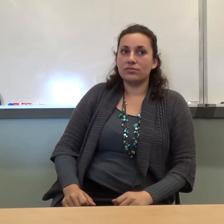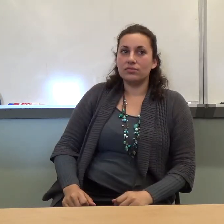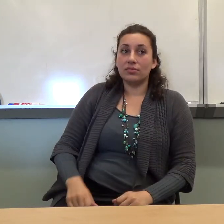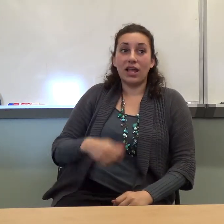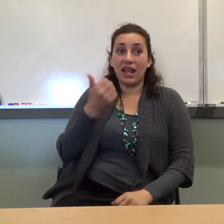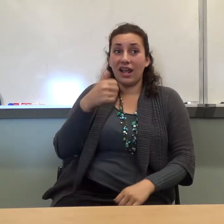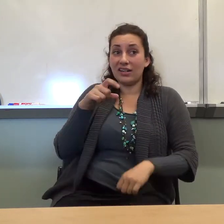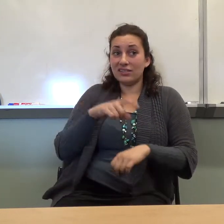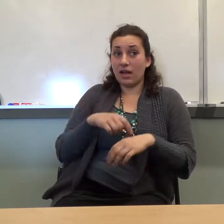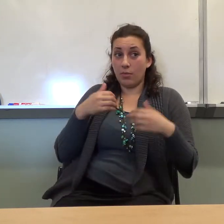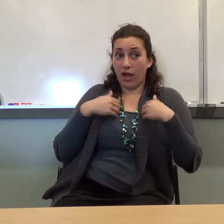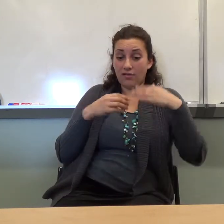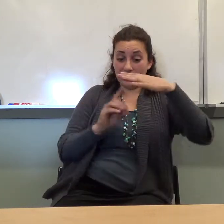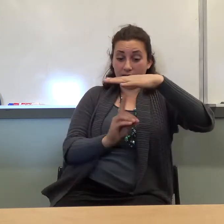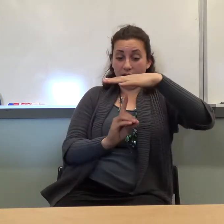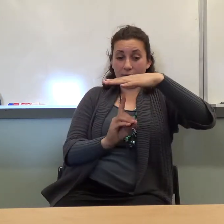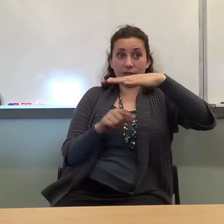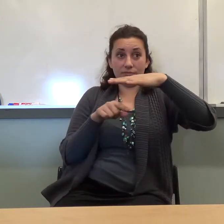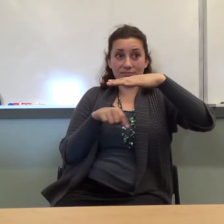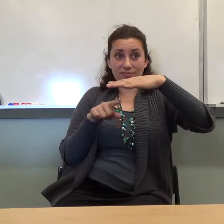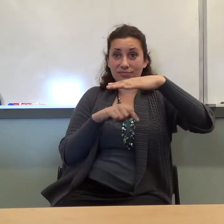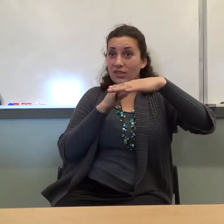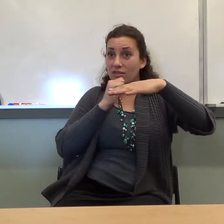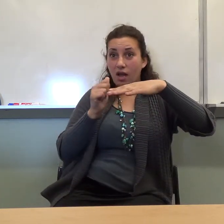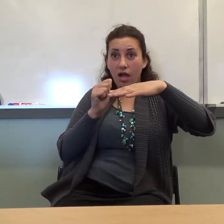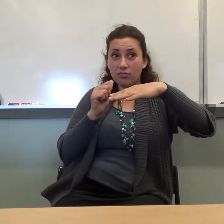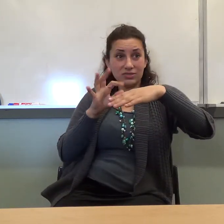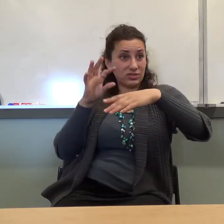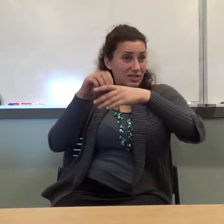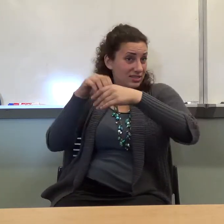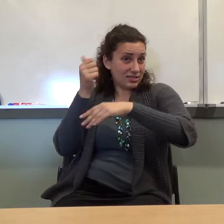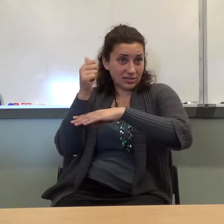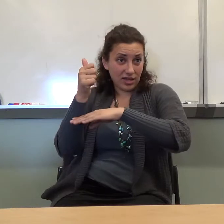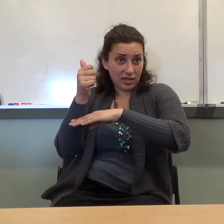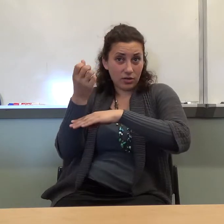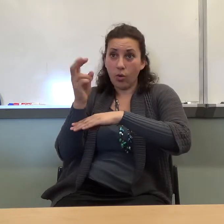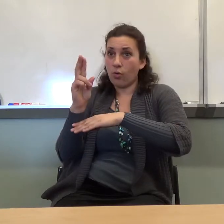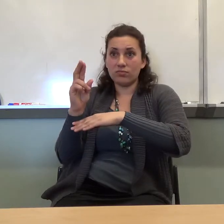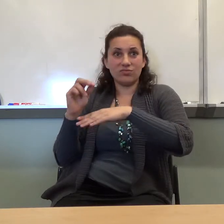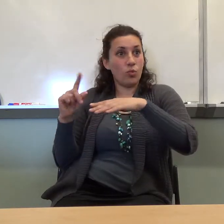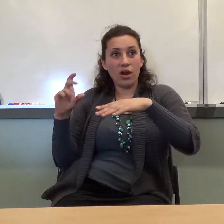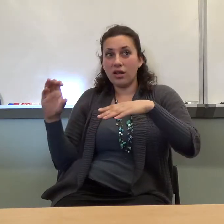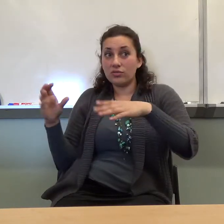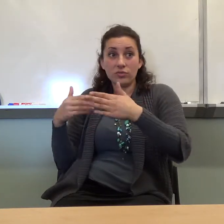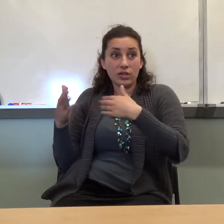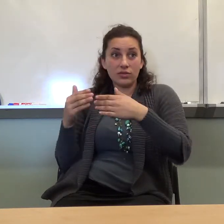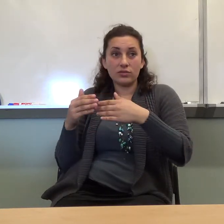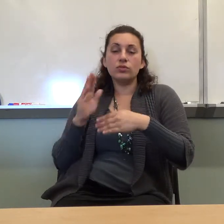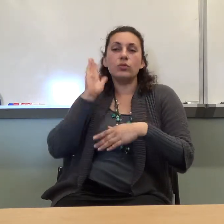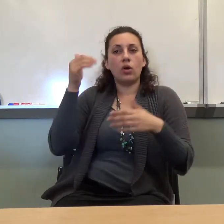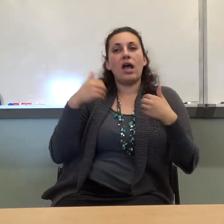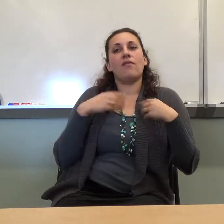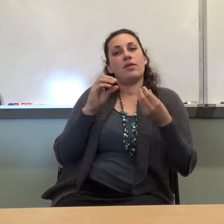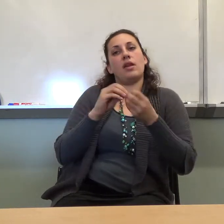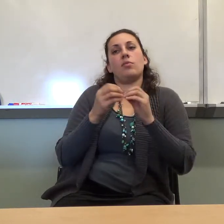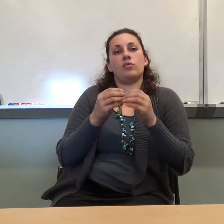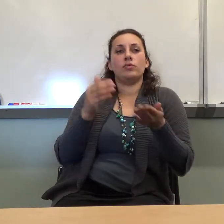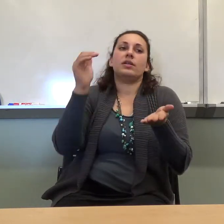a denominator that is not a factor of 10 or some power of 10, you're going to get a repeat. So the question is, how long will it